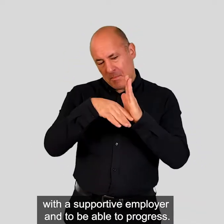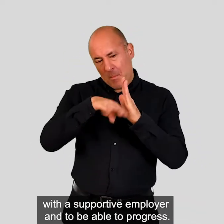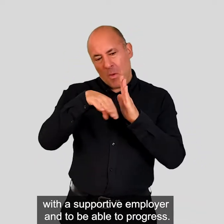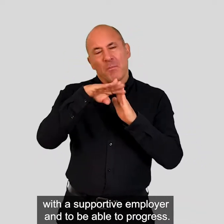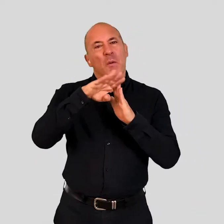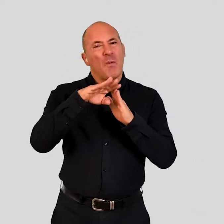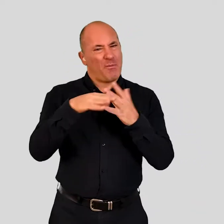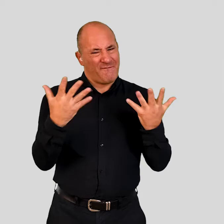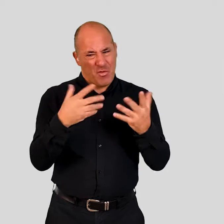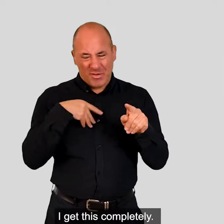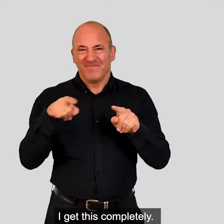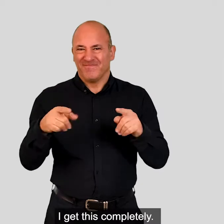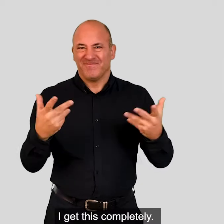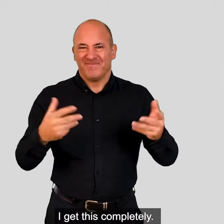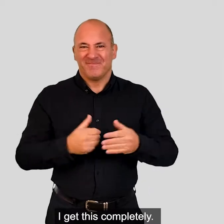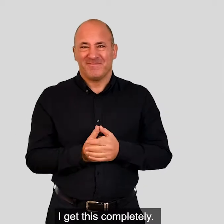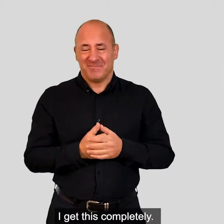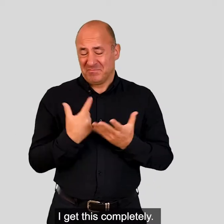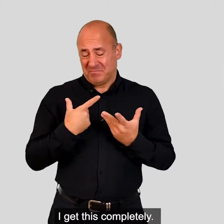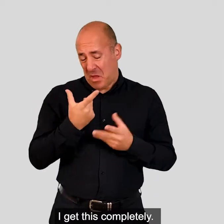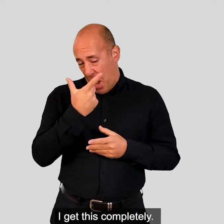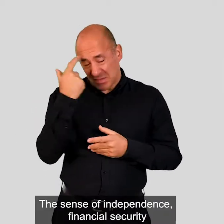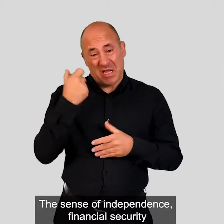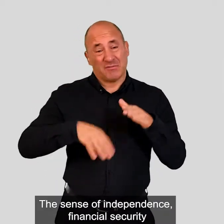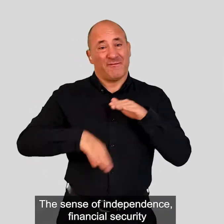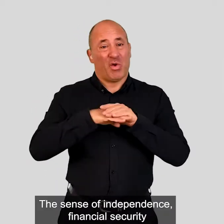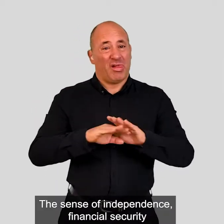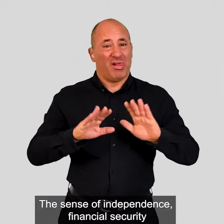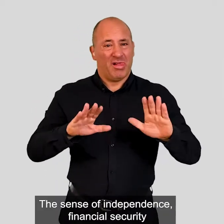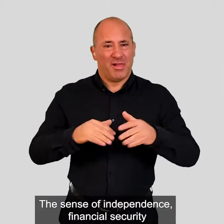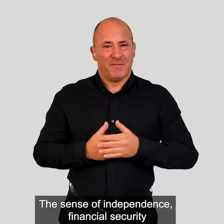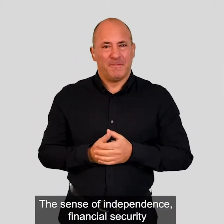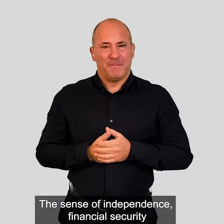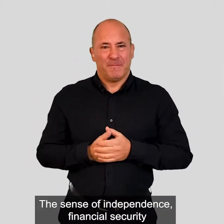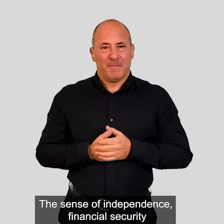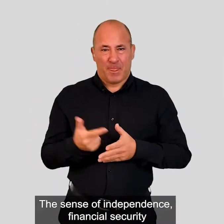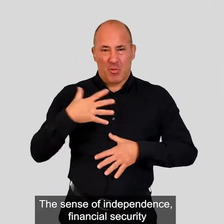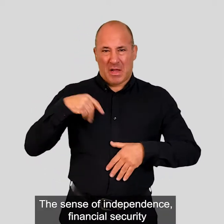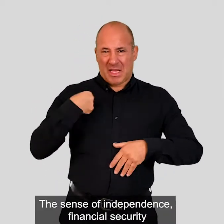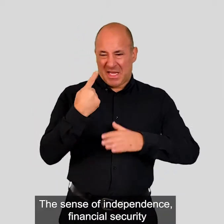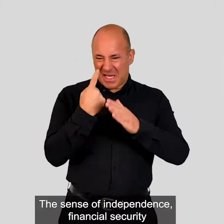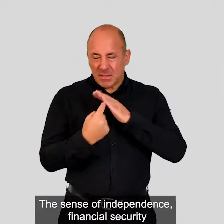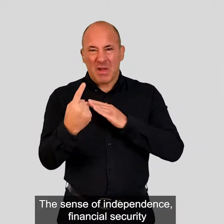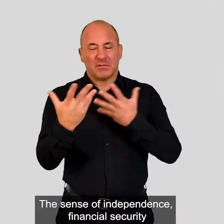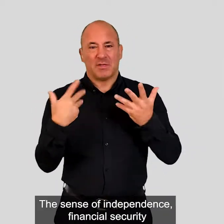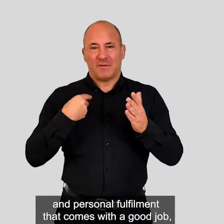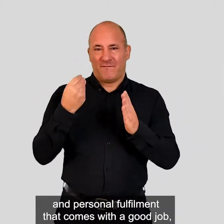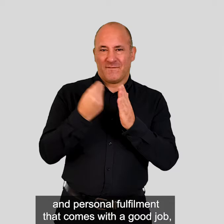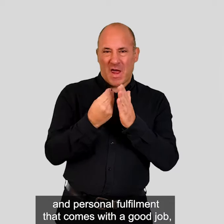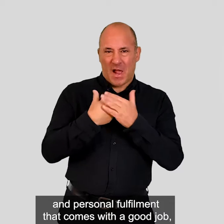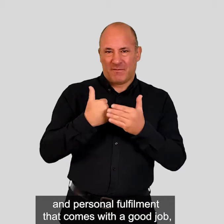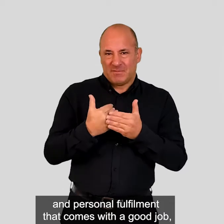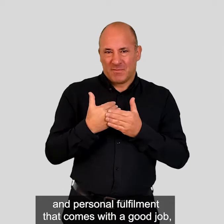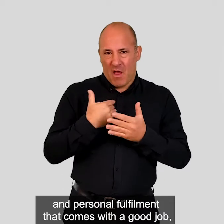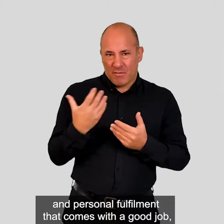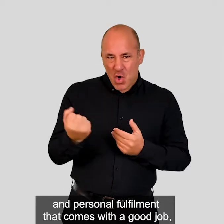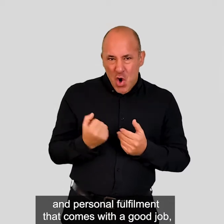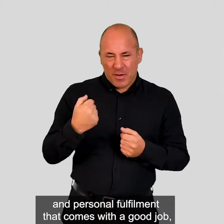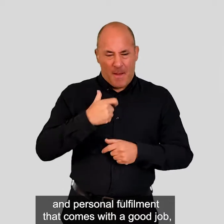progress. I get this completely. The sense of independence, financial security and personal fulfillment that